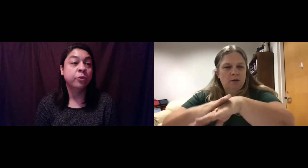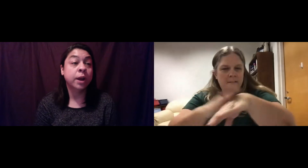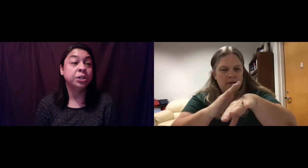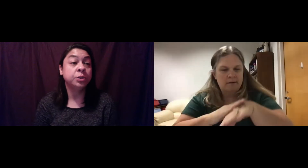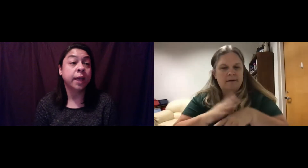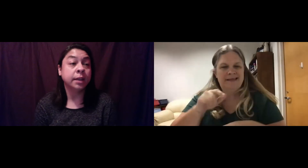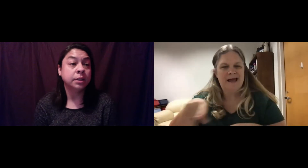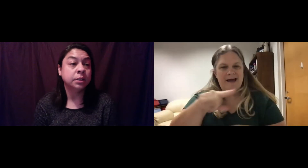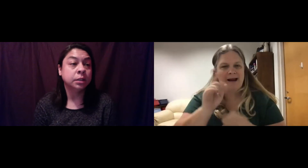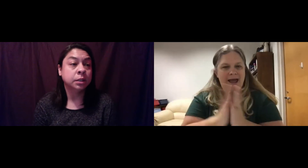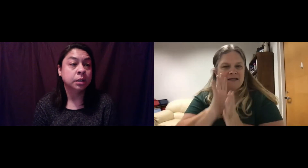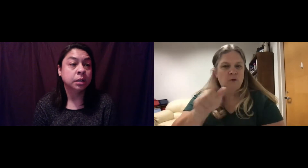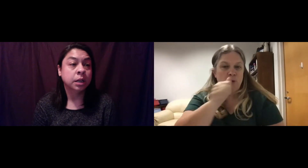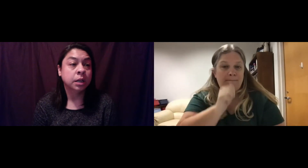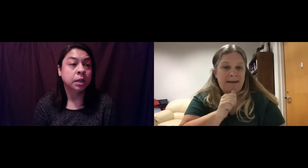Before I do that,